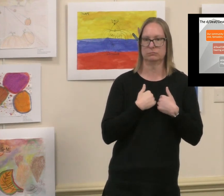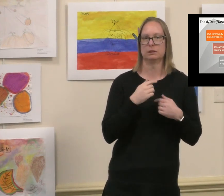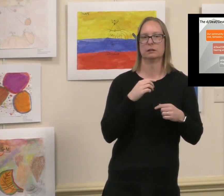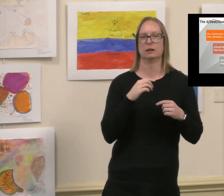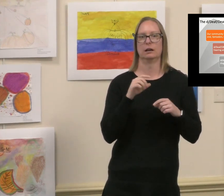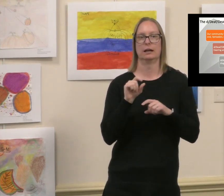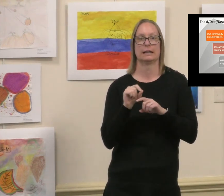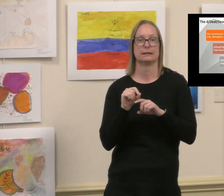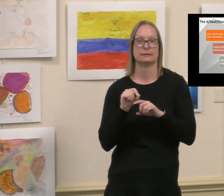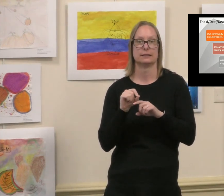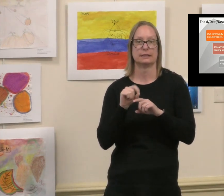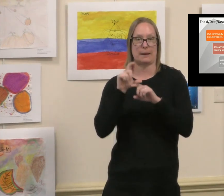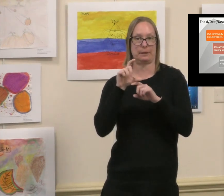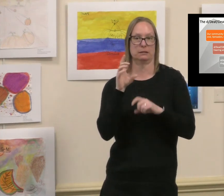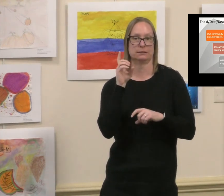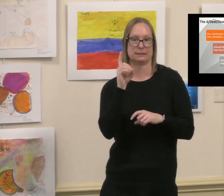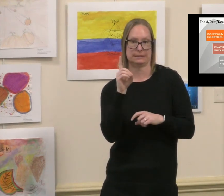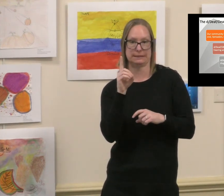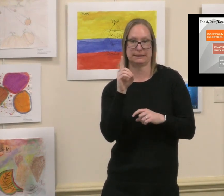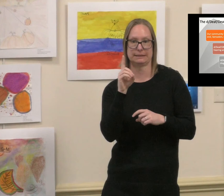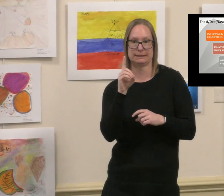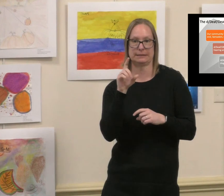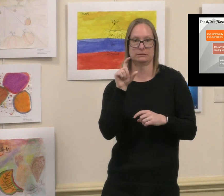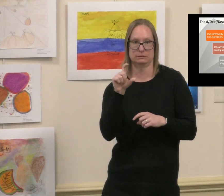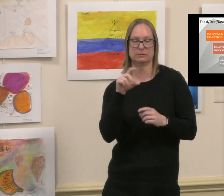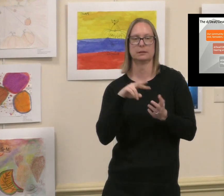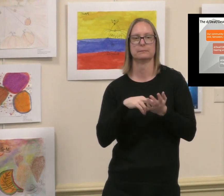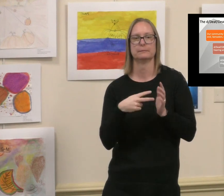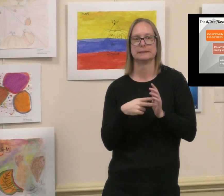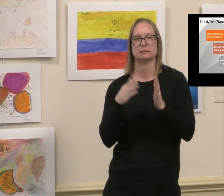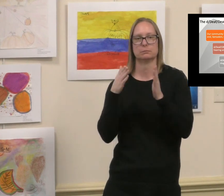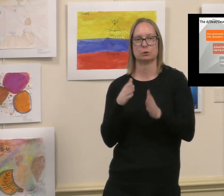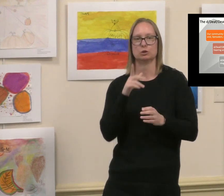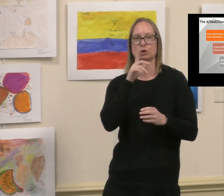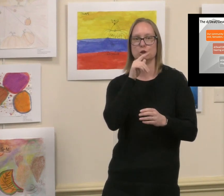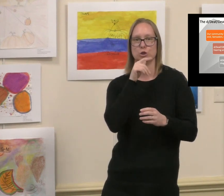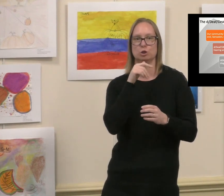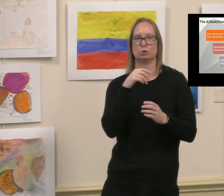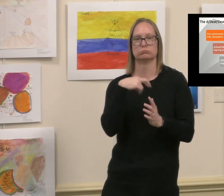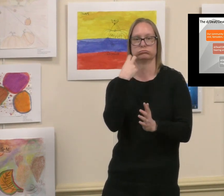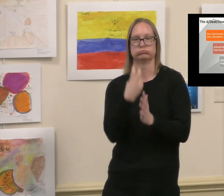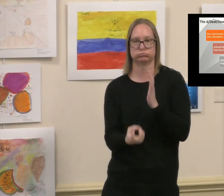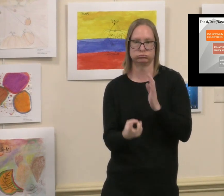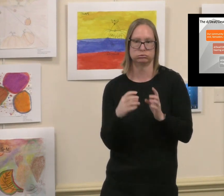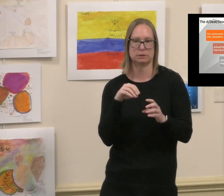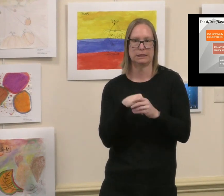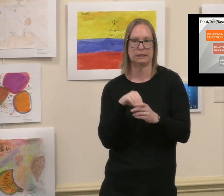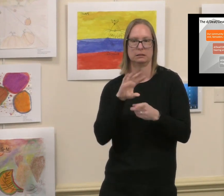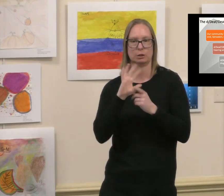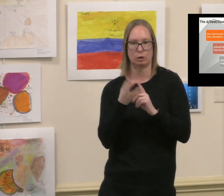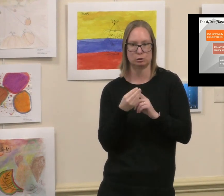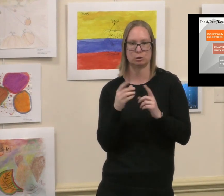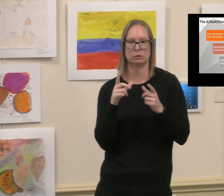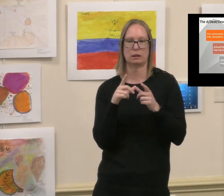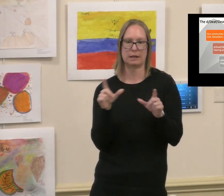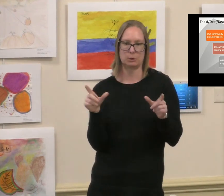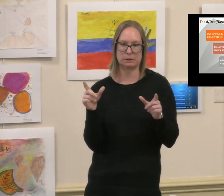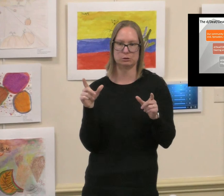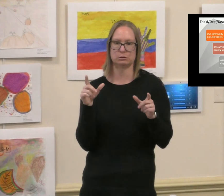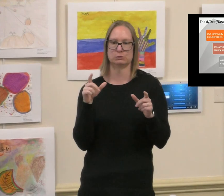So they might know that they are a deaf person. Then the word deaf, represented with a capital D, refers